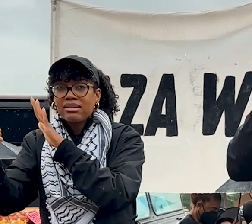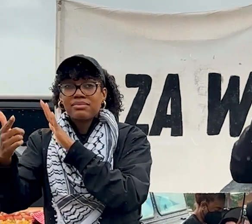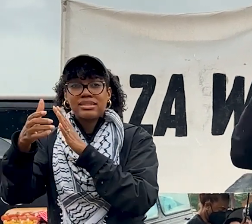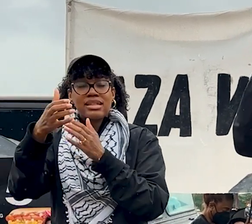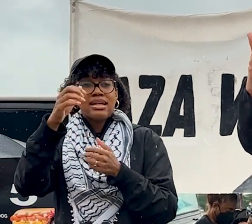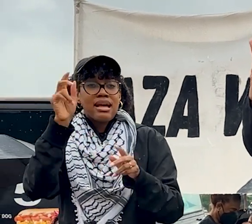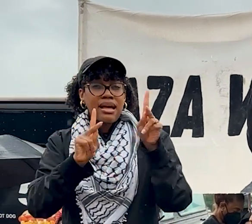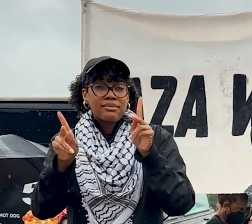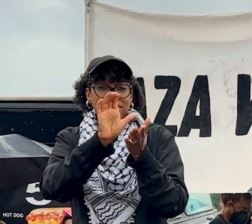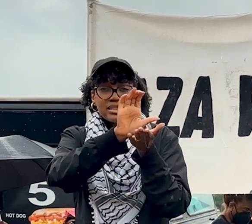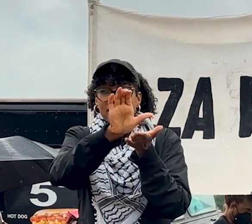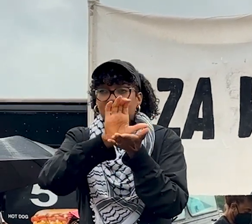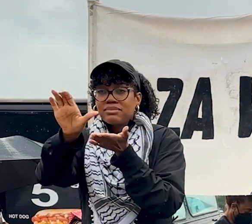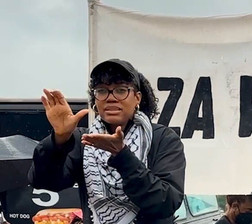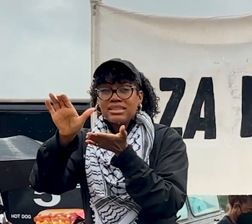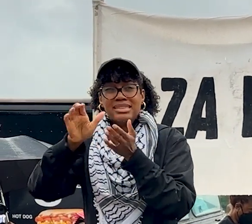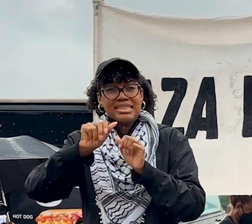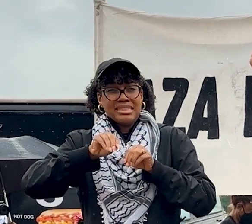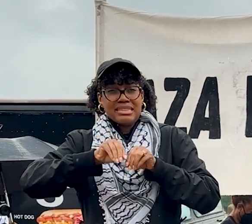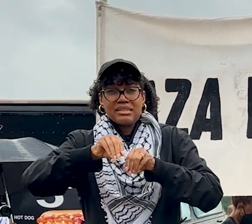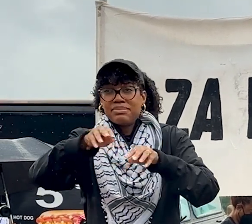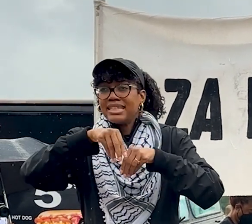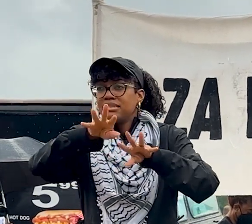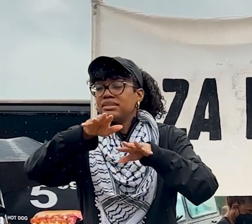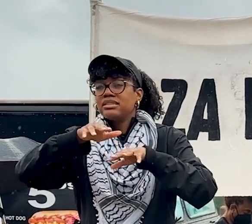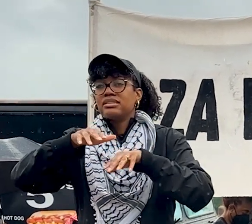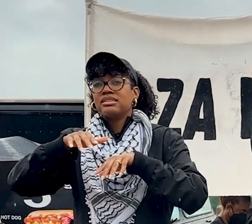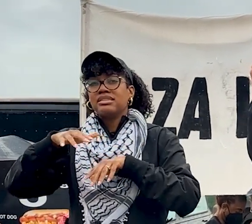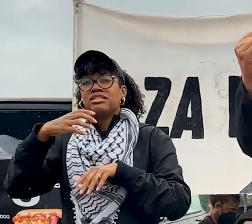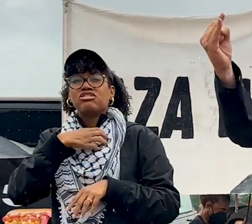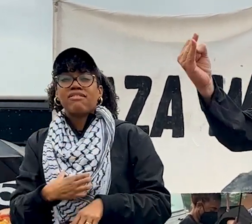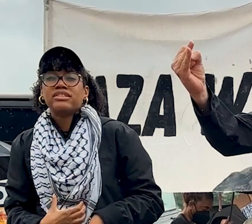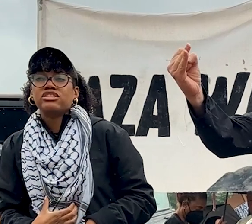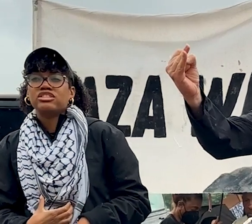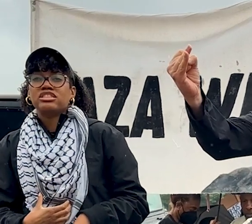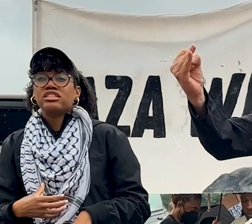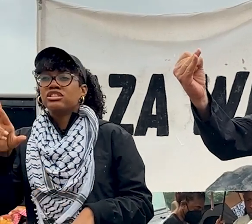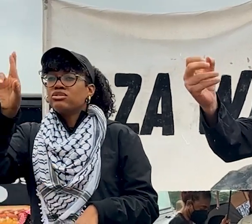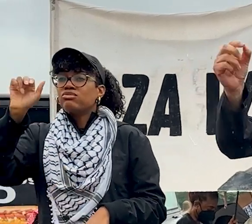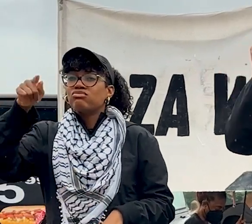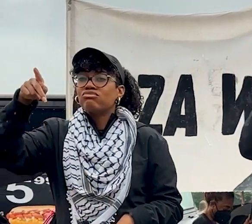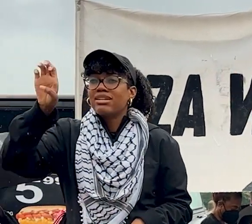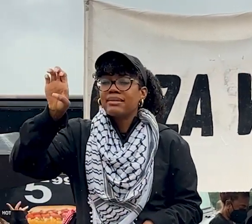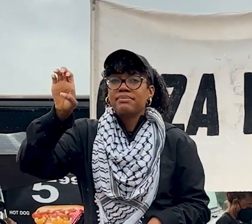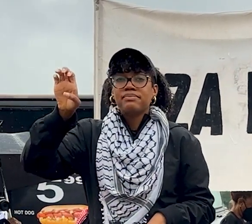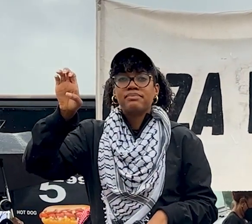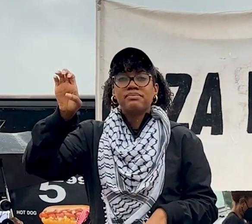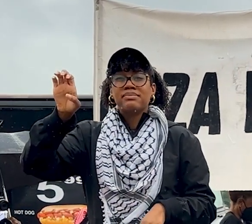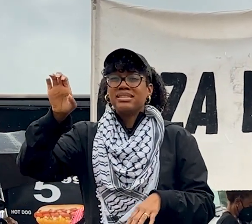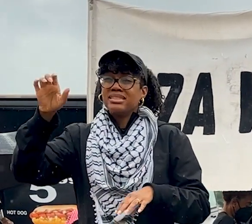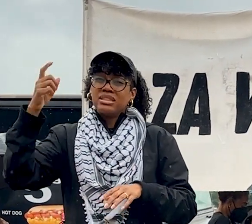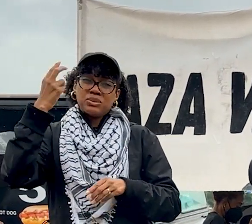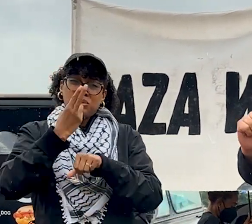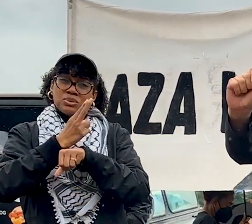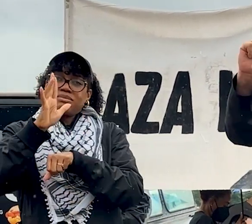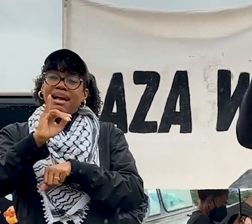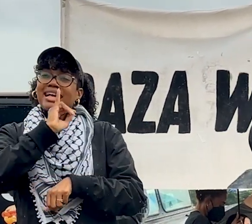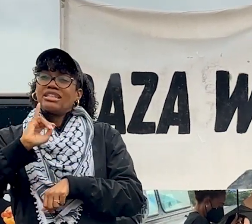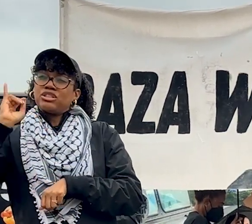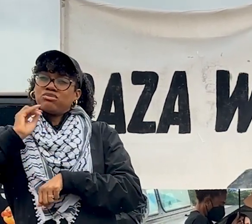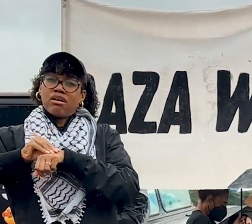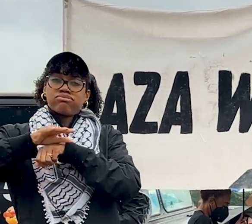cleansing, displacement, massive starvation, rape have been deployed by Israel